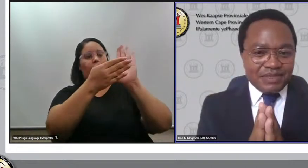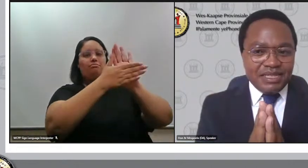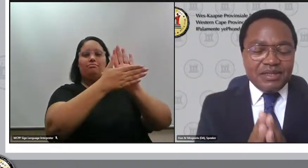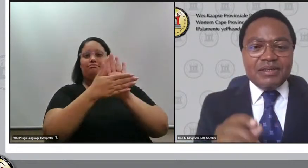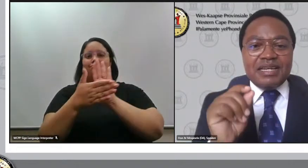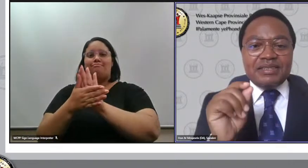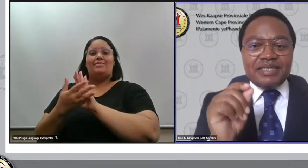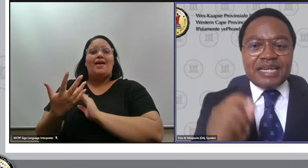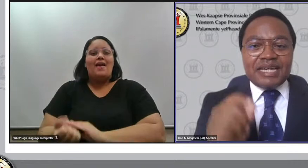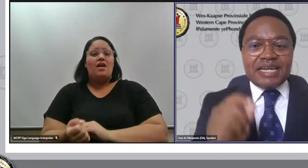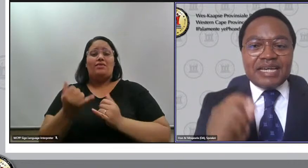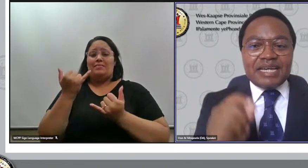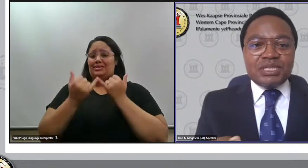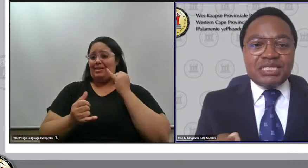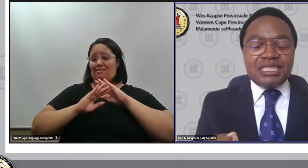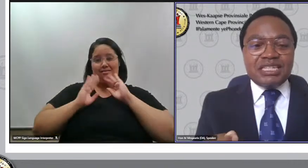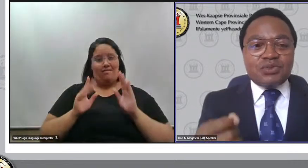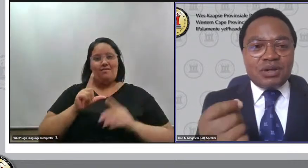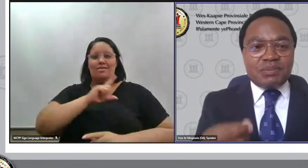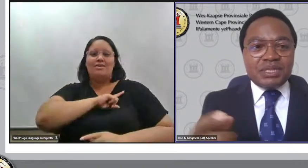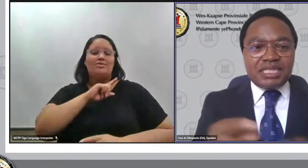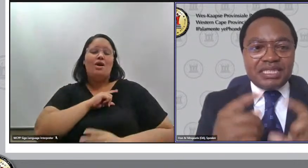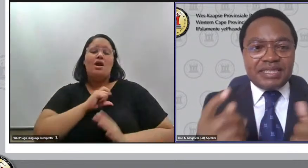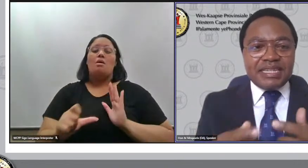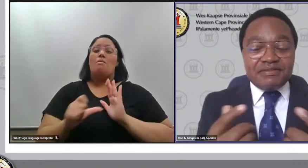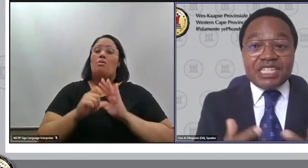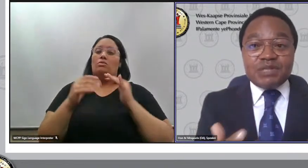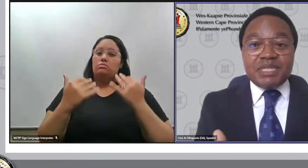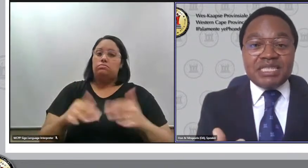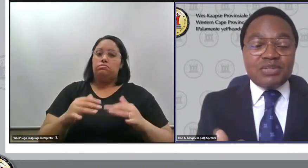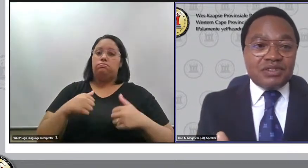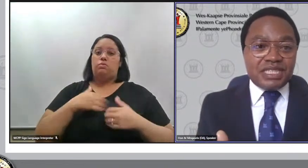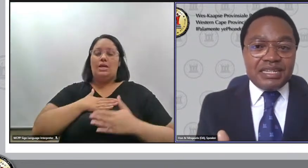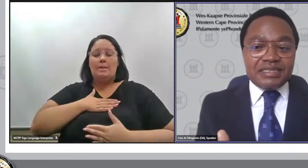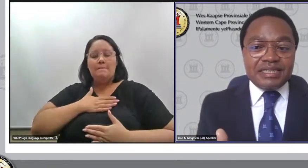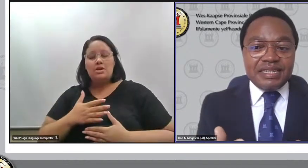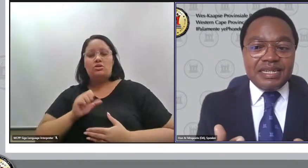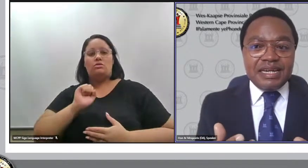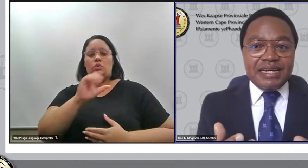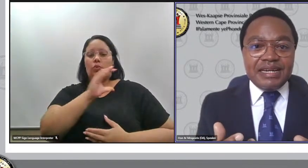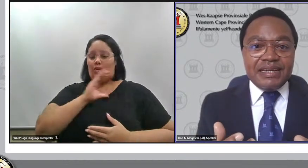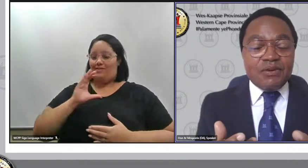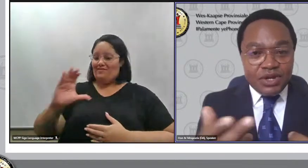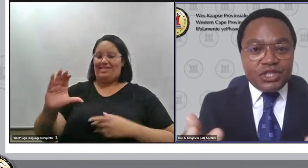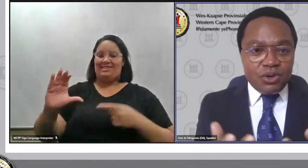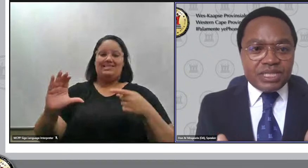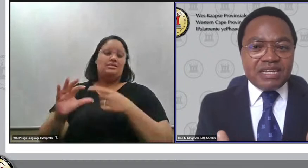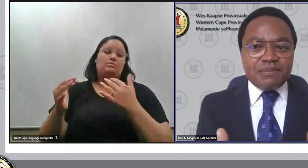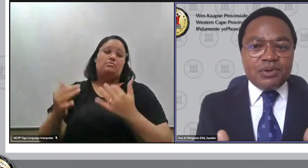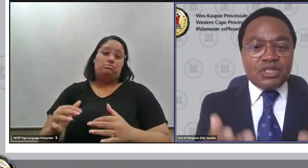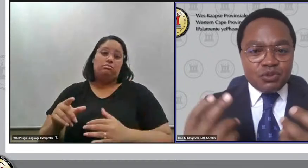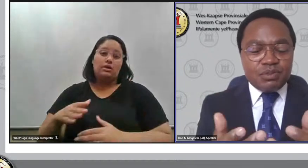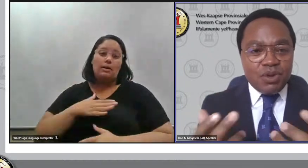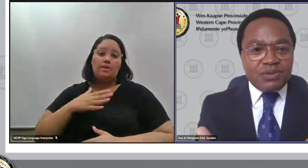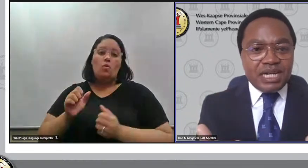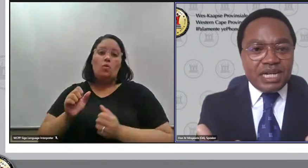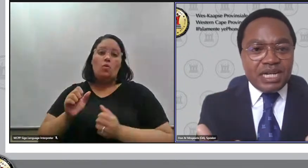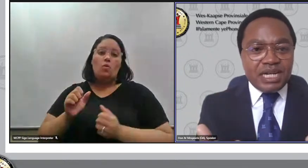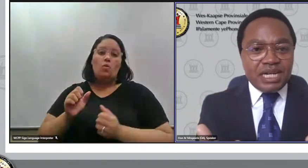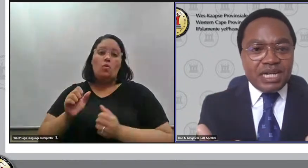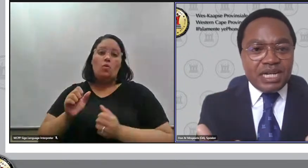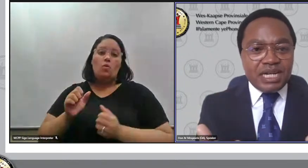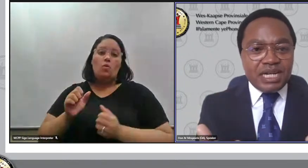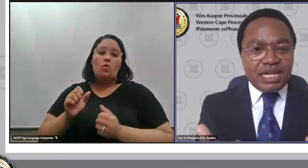mistakes. And that is why it is important that we appreciate the investment that we have done with your support to be where we